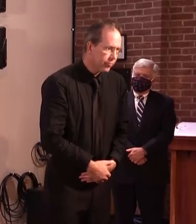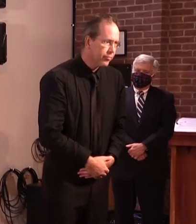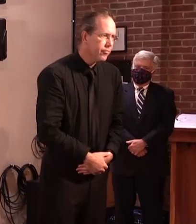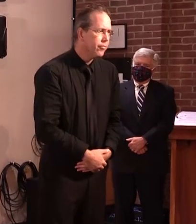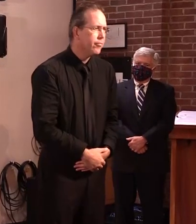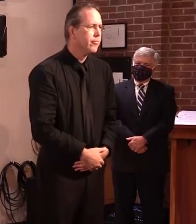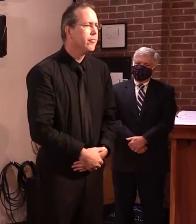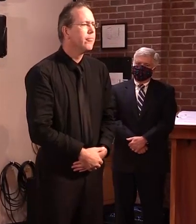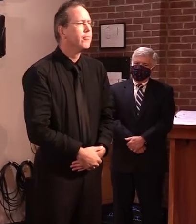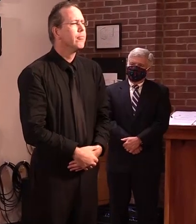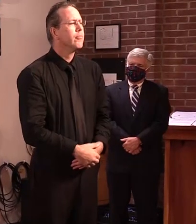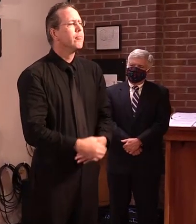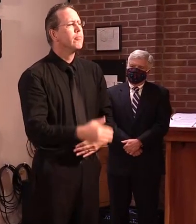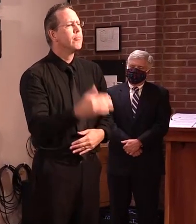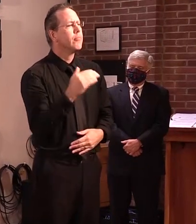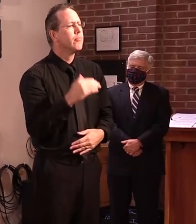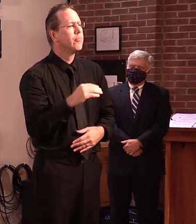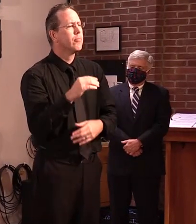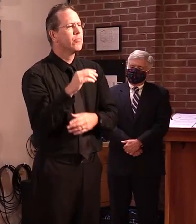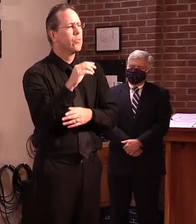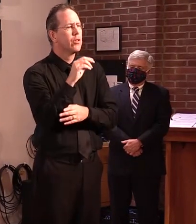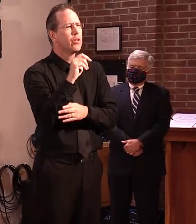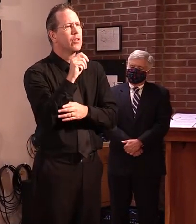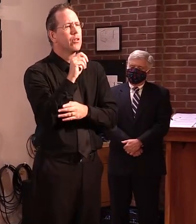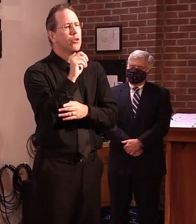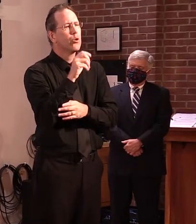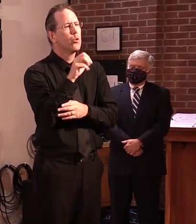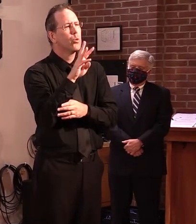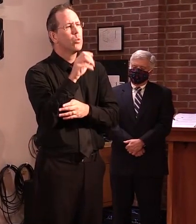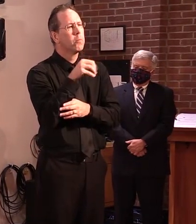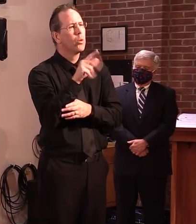Ed, Newport Daily Express.